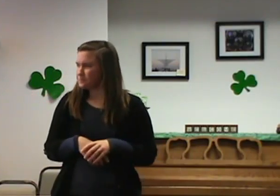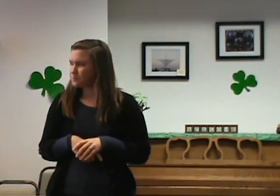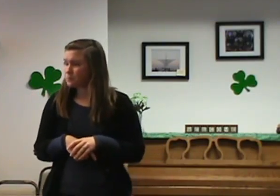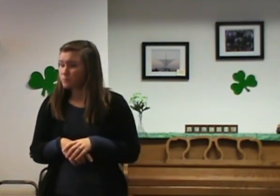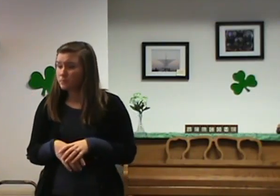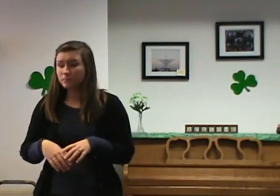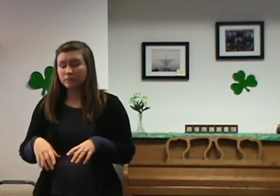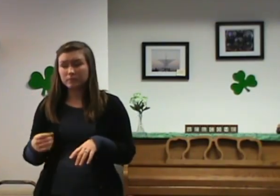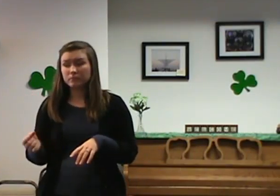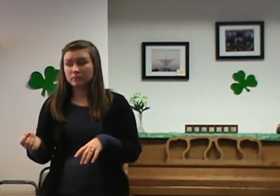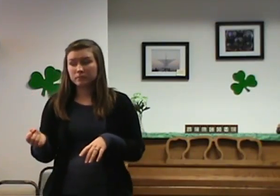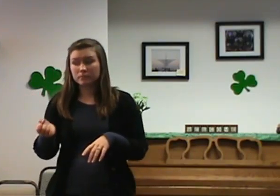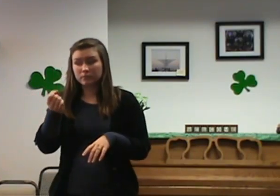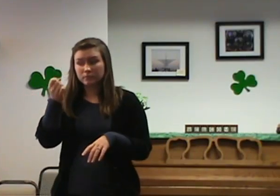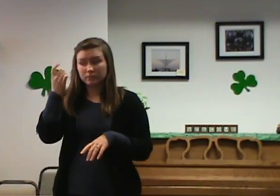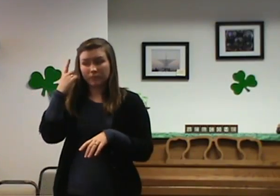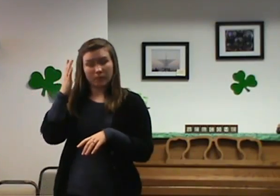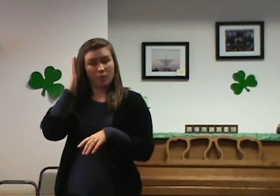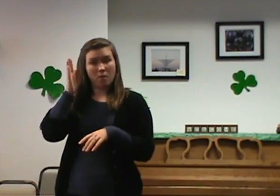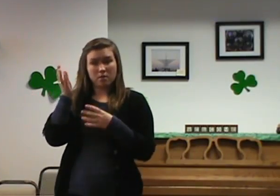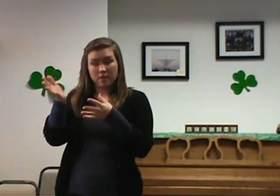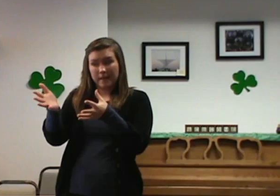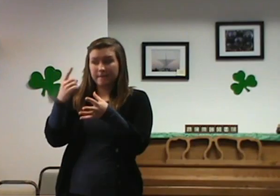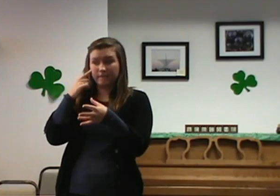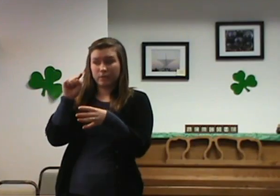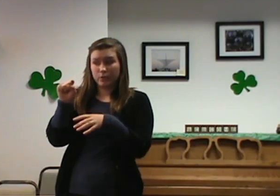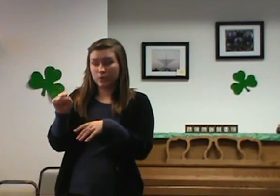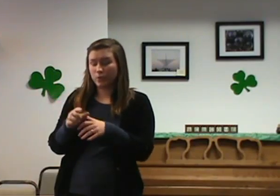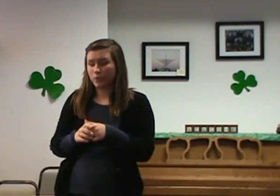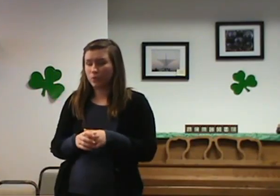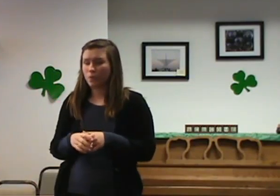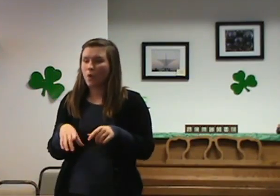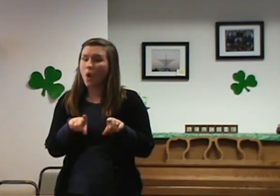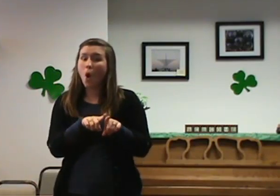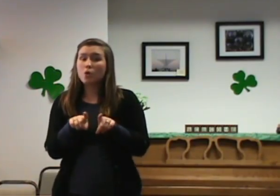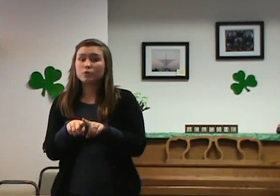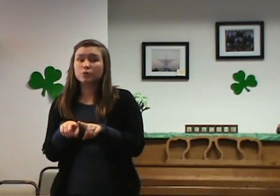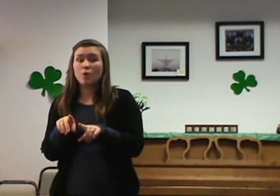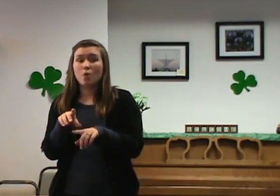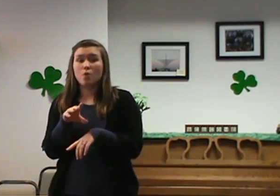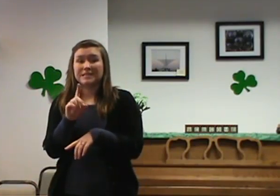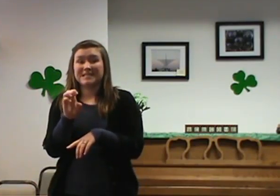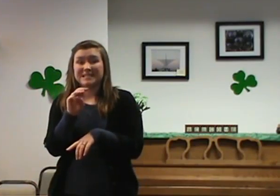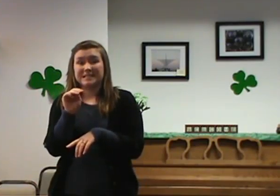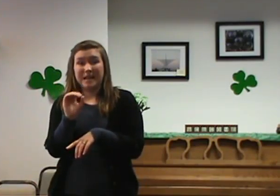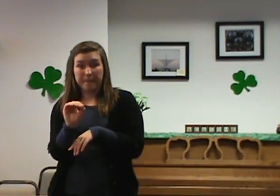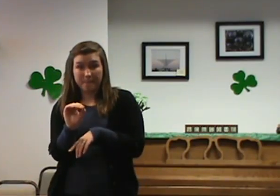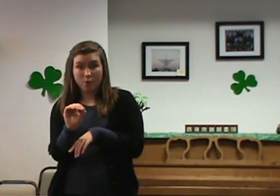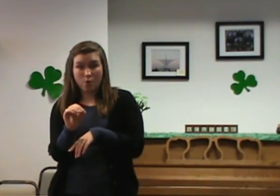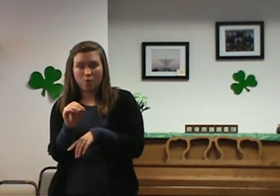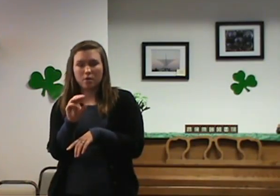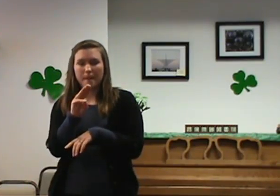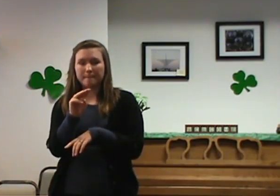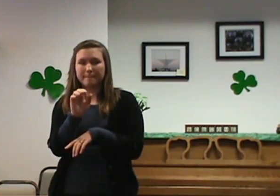you, Open Book, okay. okay, I also brought you a demo of Magic, which is the enhancement program